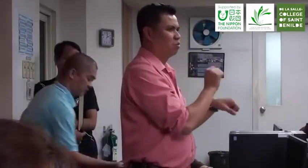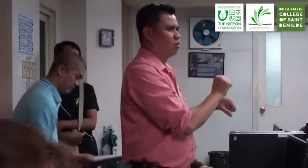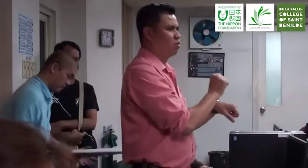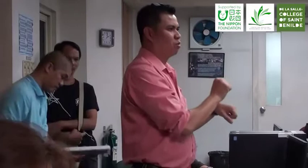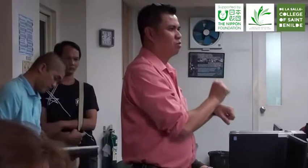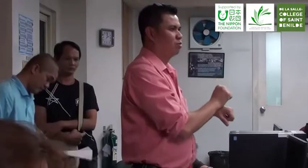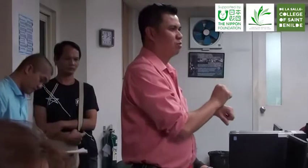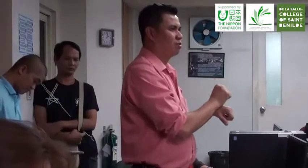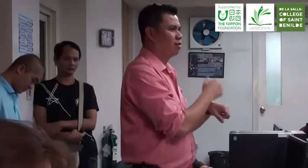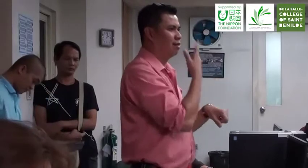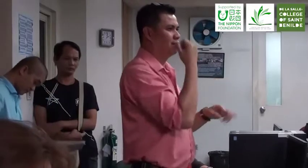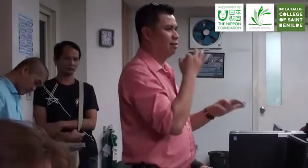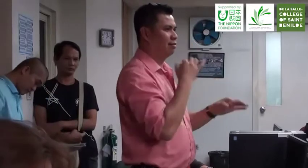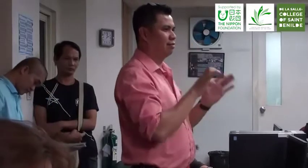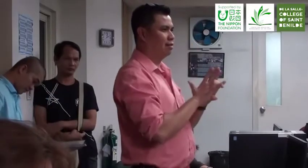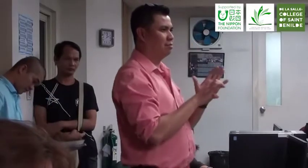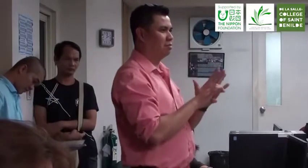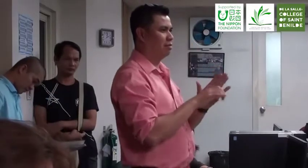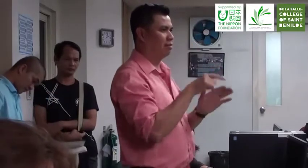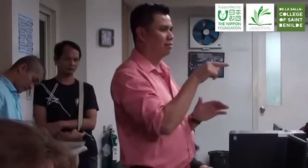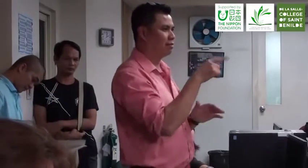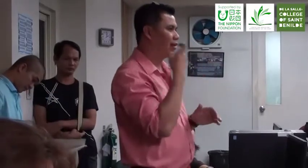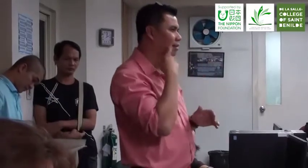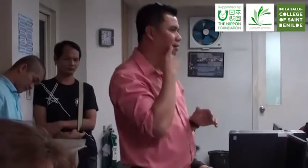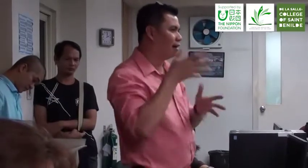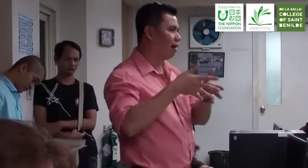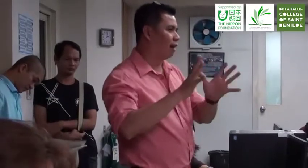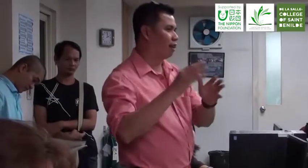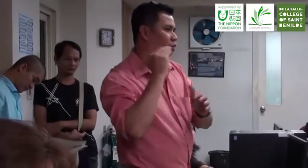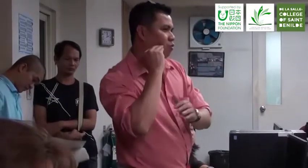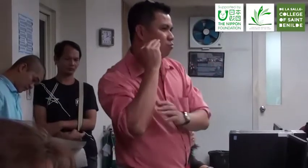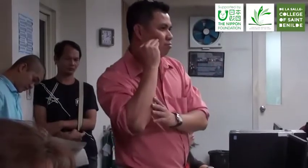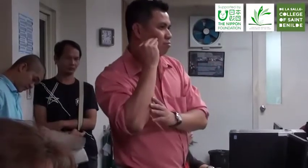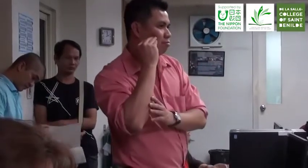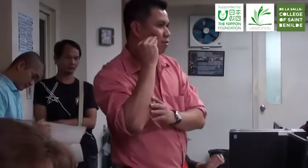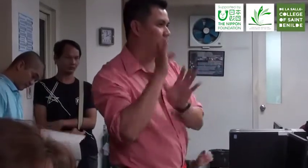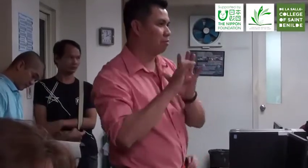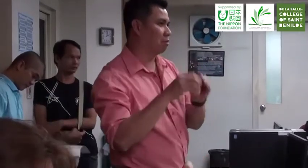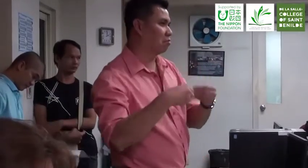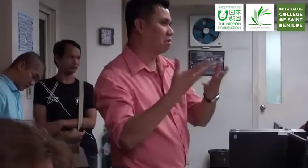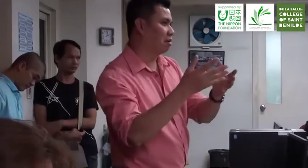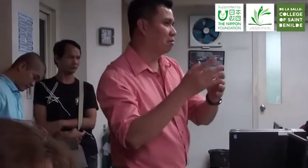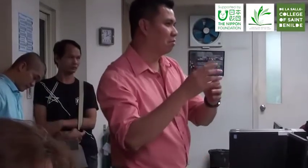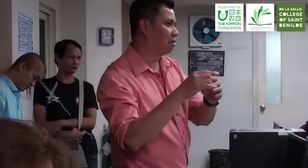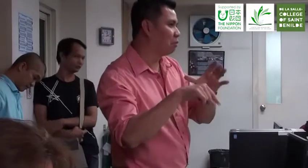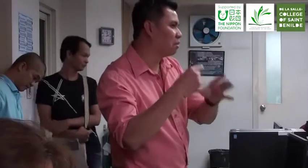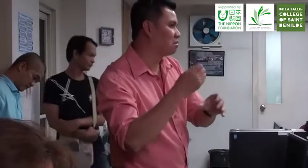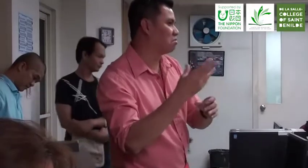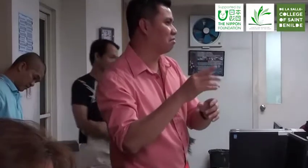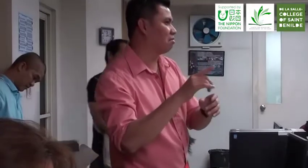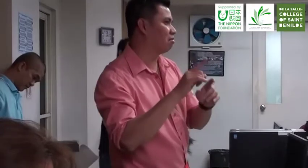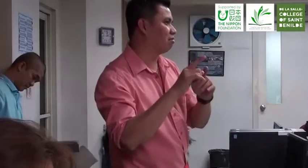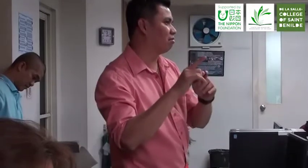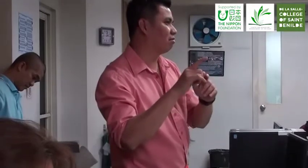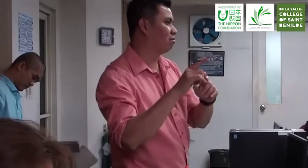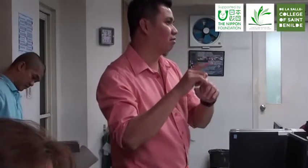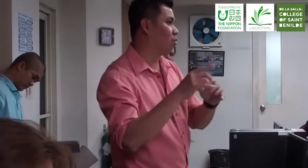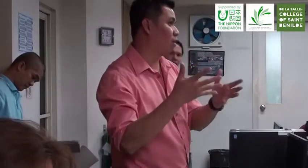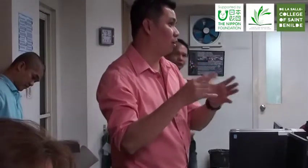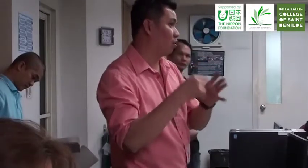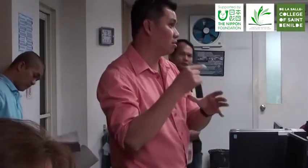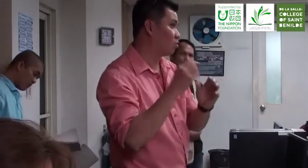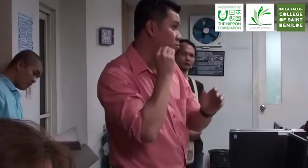the students were doing the work? For example, because sometimes you allow them to do it at